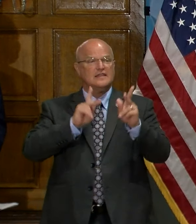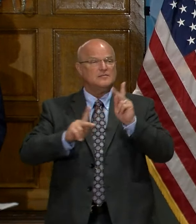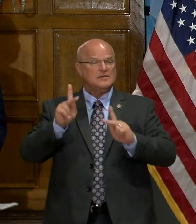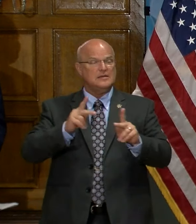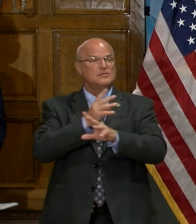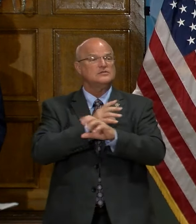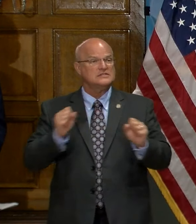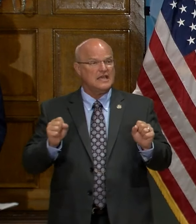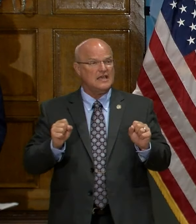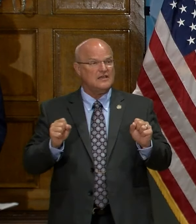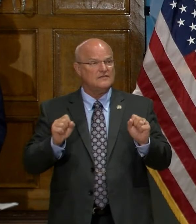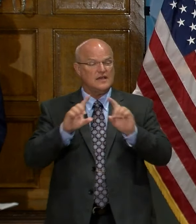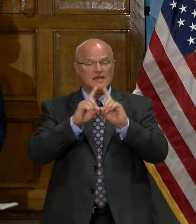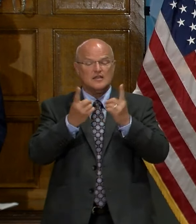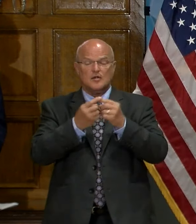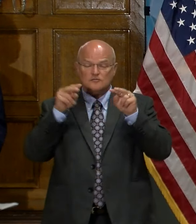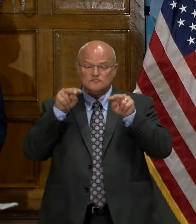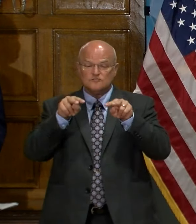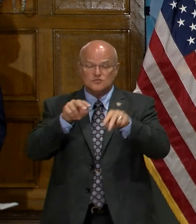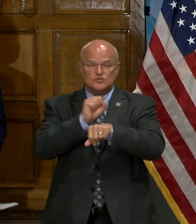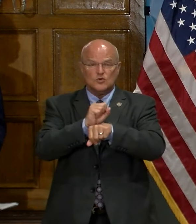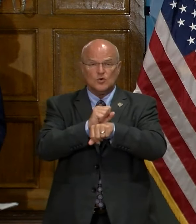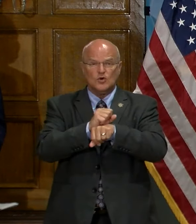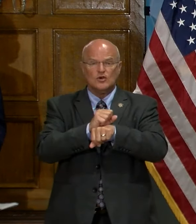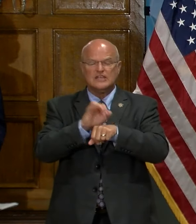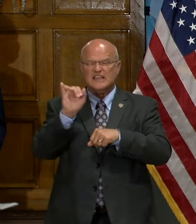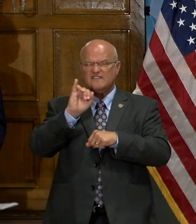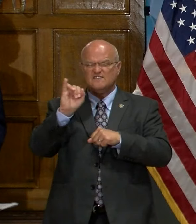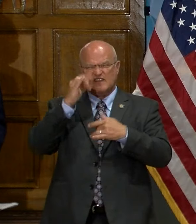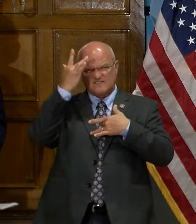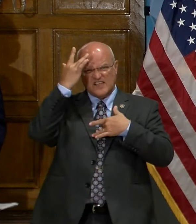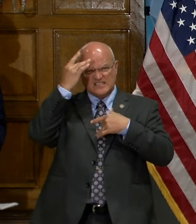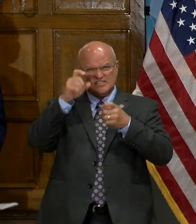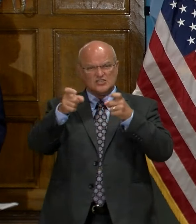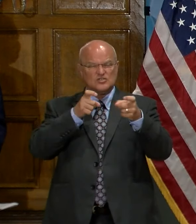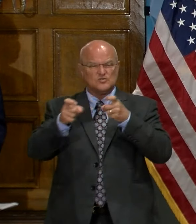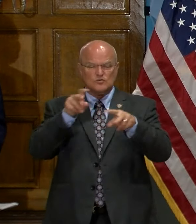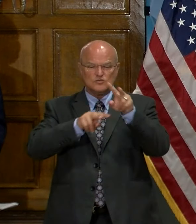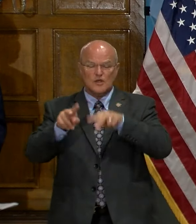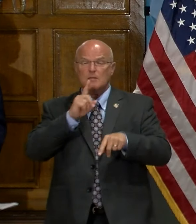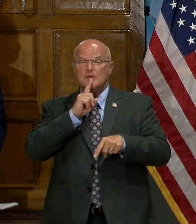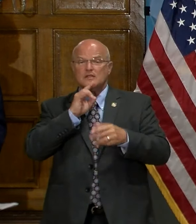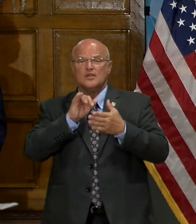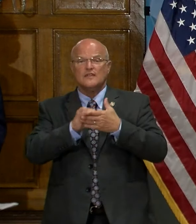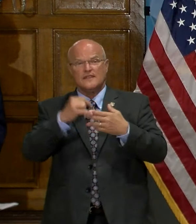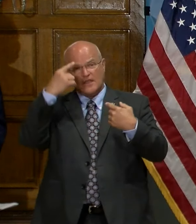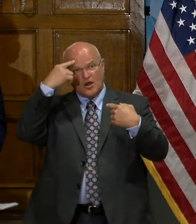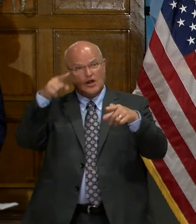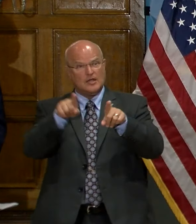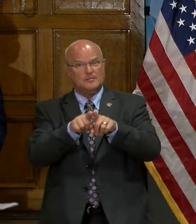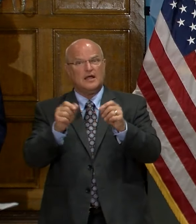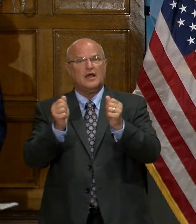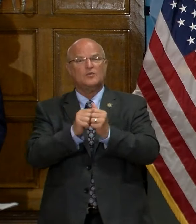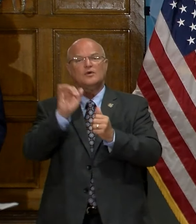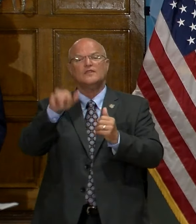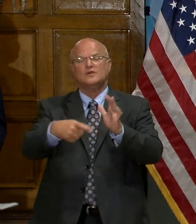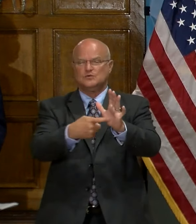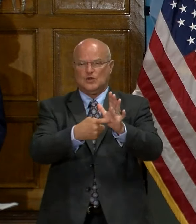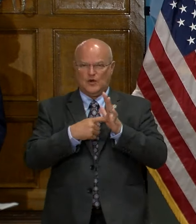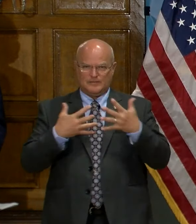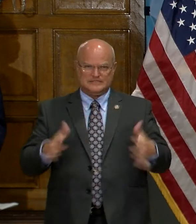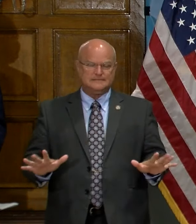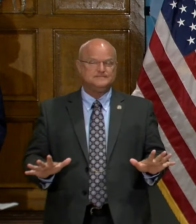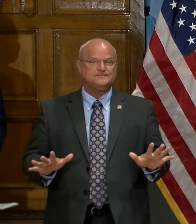The department has been focusing its work on infection control surveys and making sure facilities are compliant with those